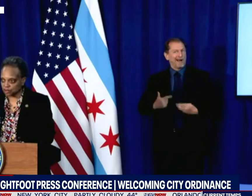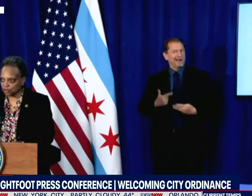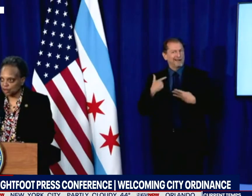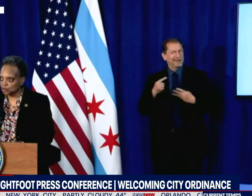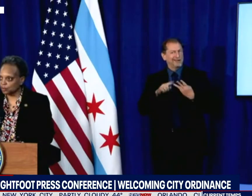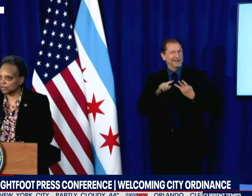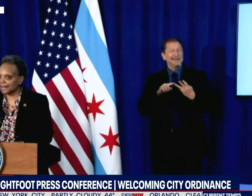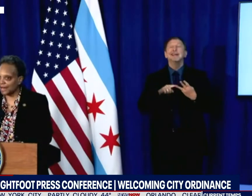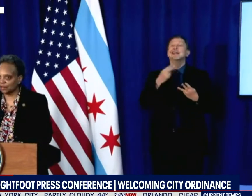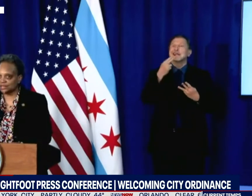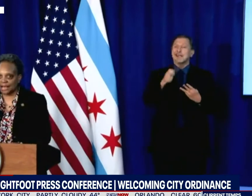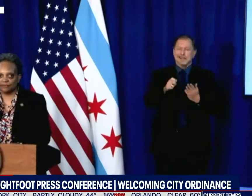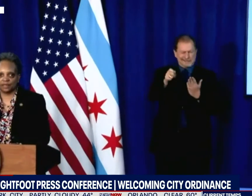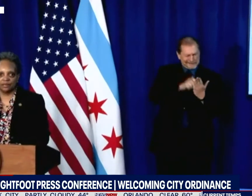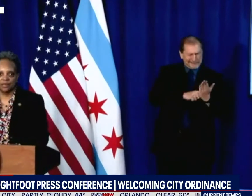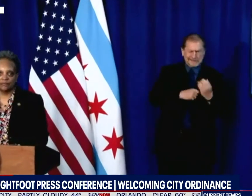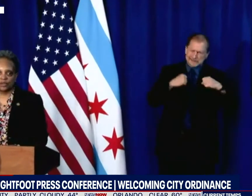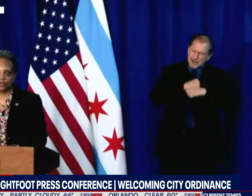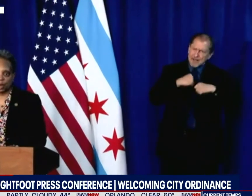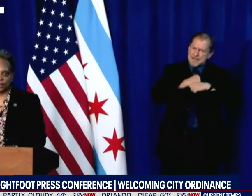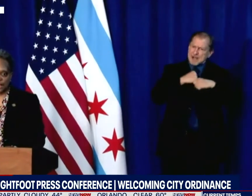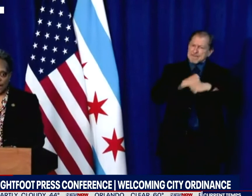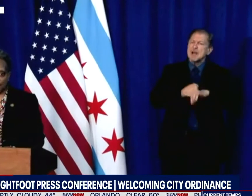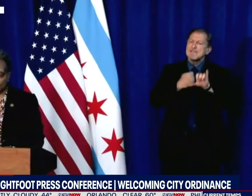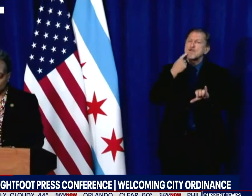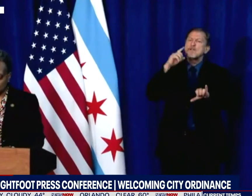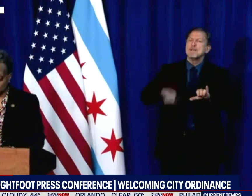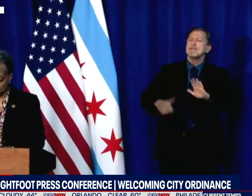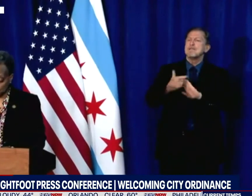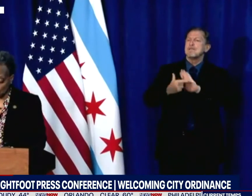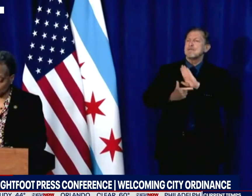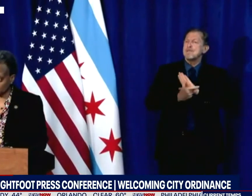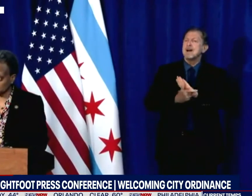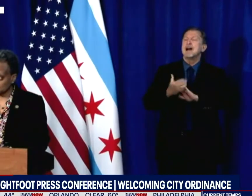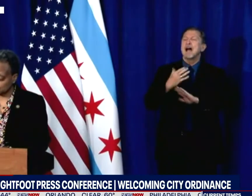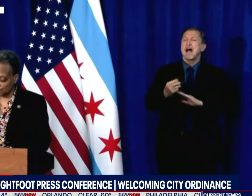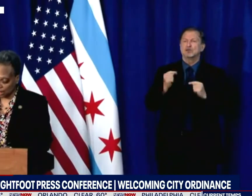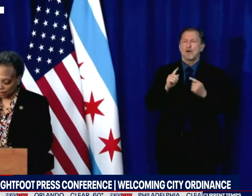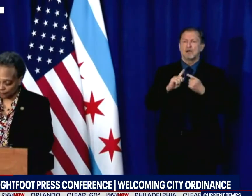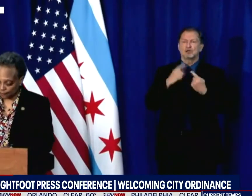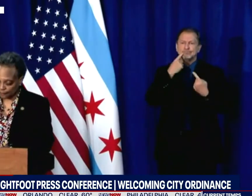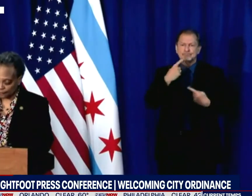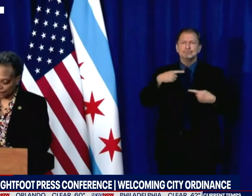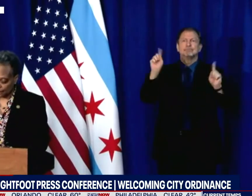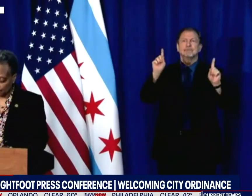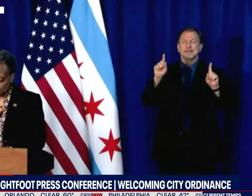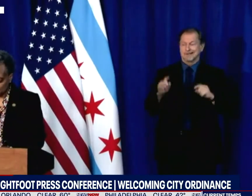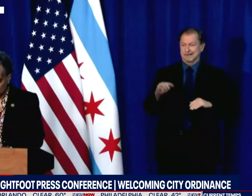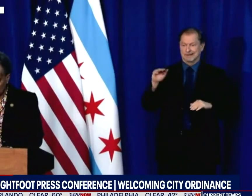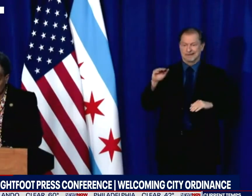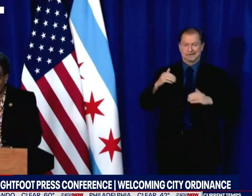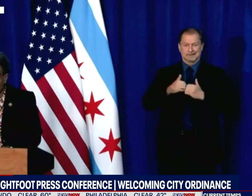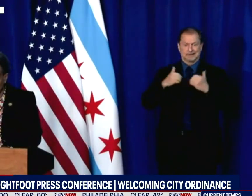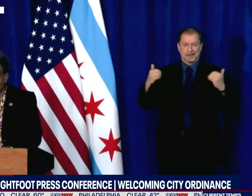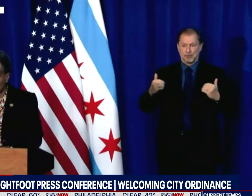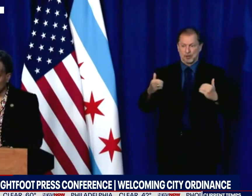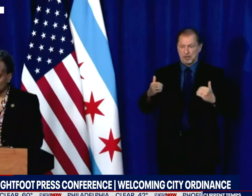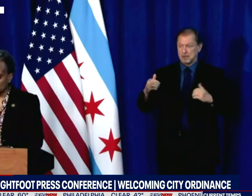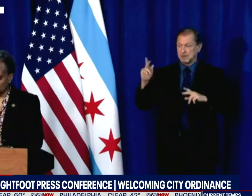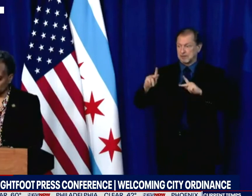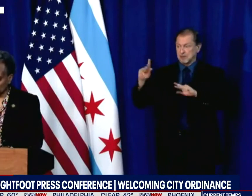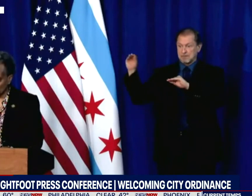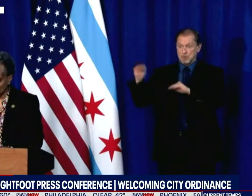chief sponsor who's been a tireless advocate for this moment to happen and for these carveouts to be gone. I also want